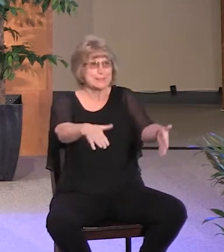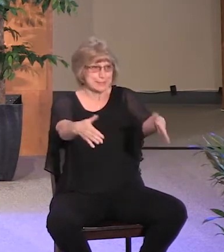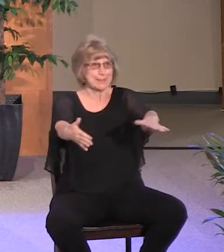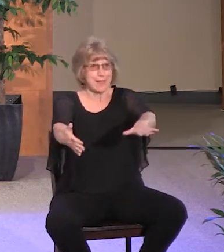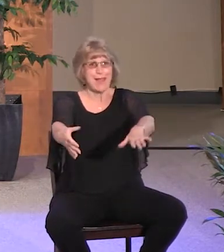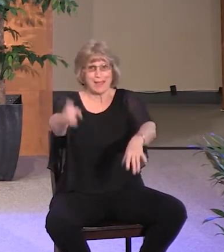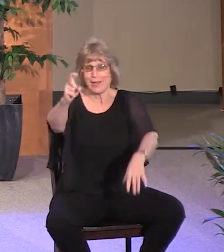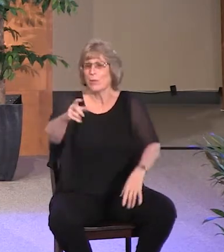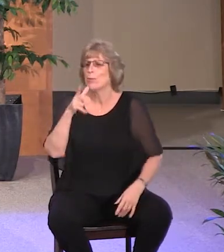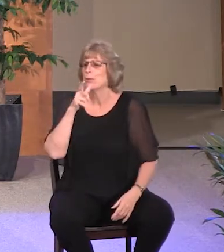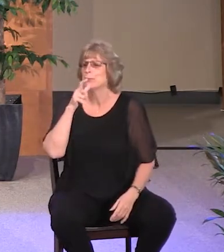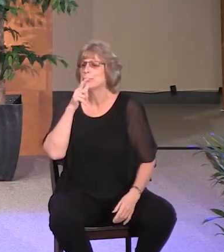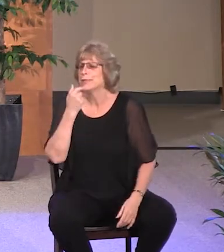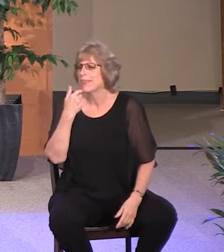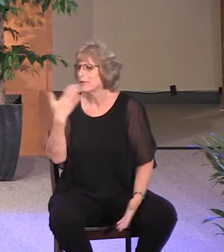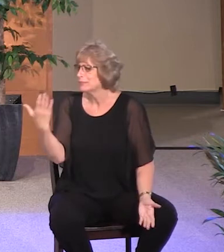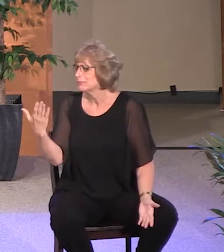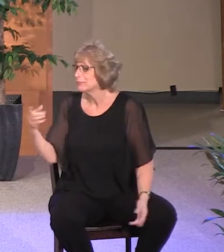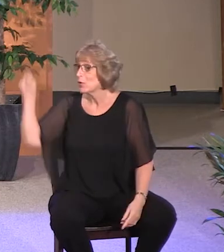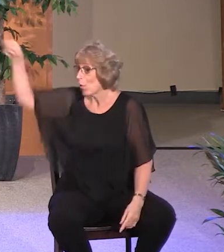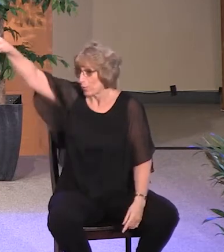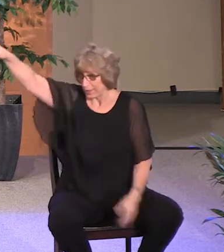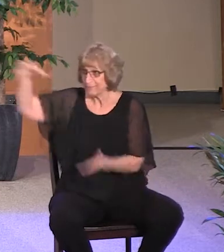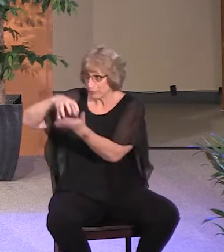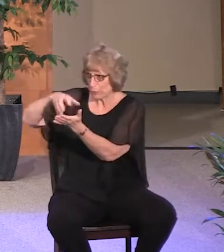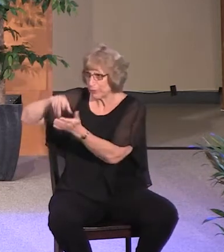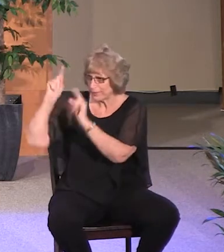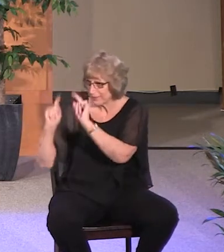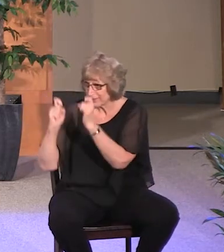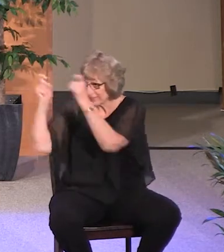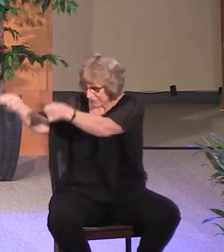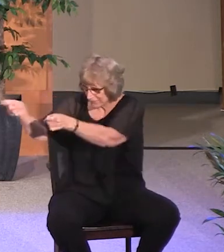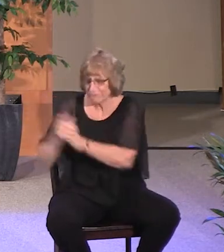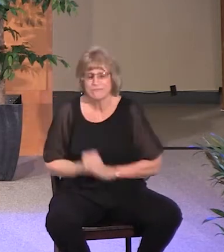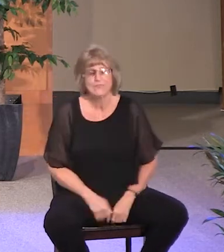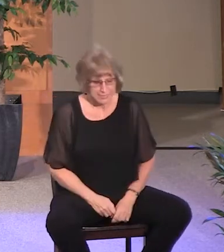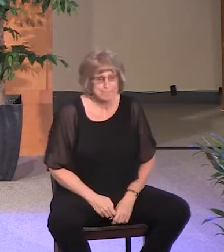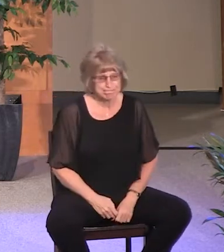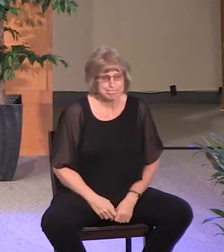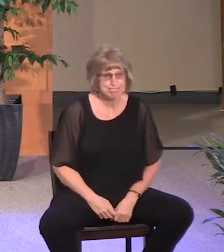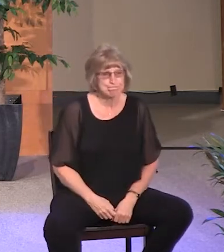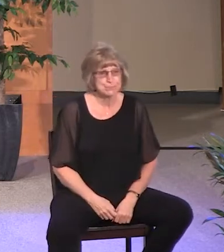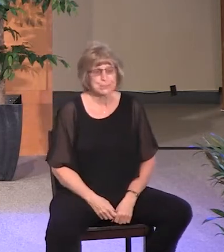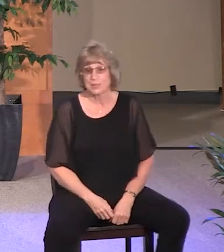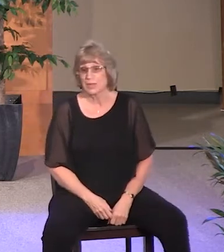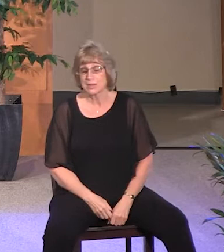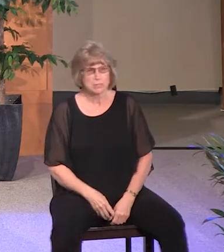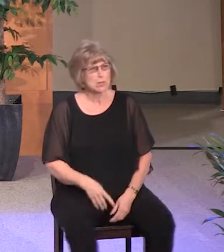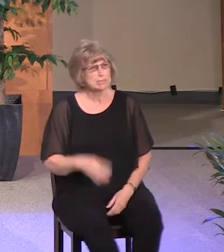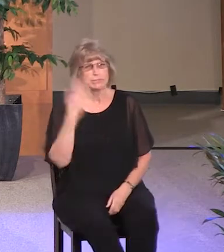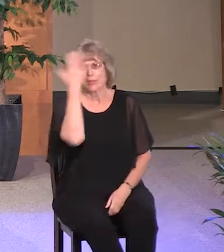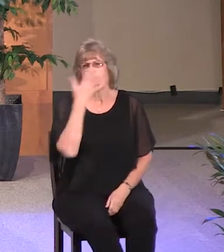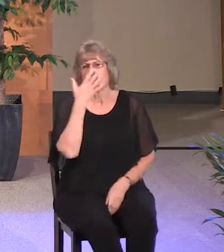was that? Who said that one? Okay, right next to you. Okay, Joy, you got it. All right. And what does it look